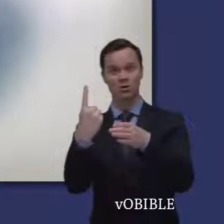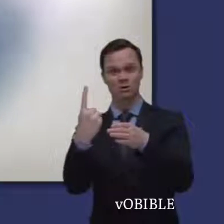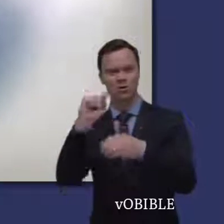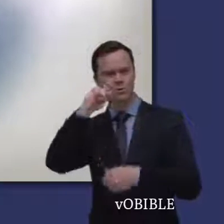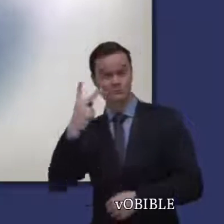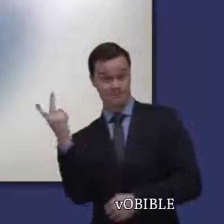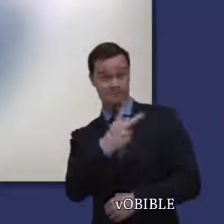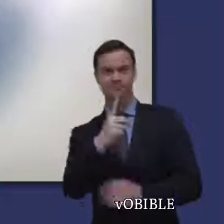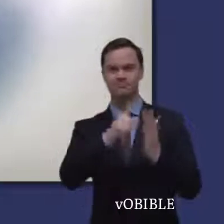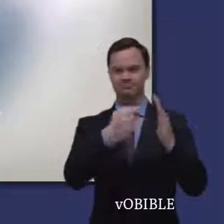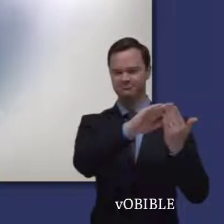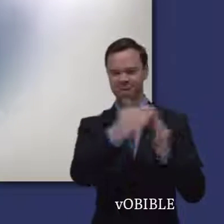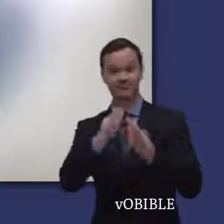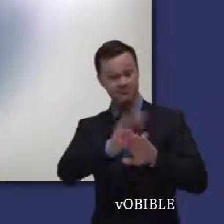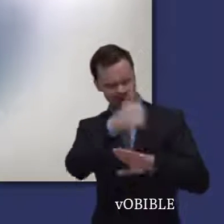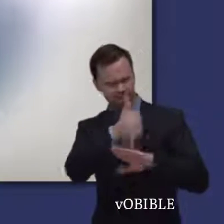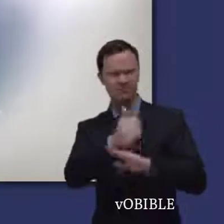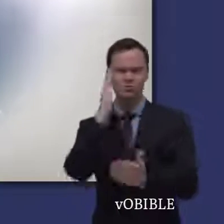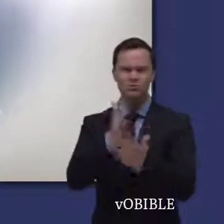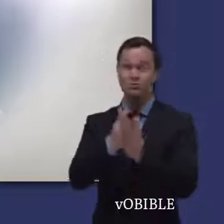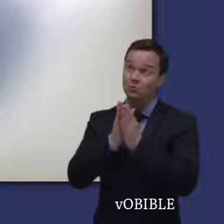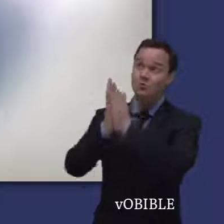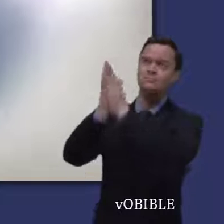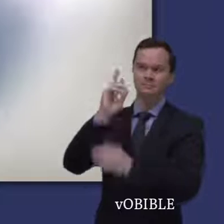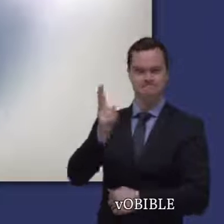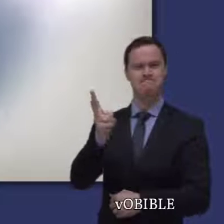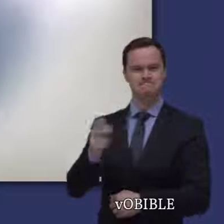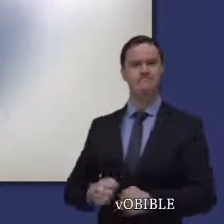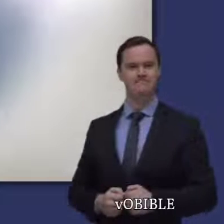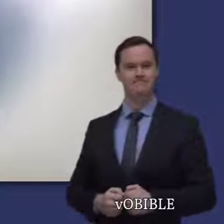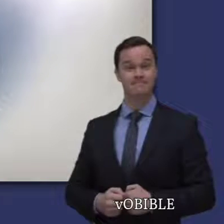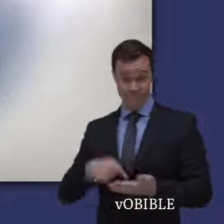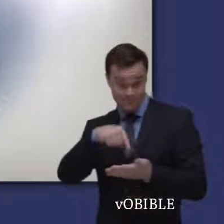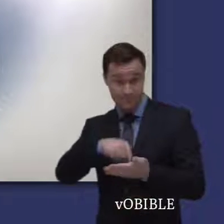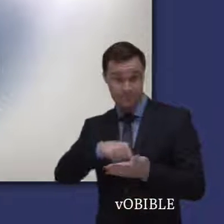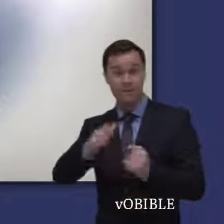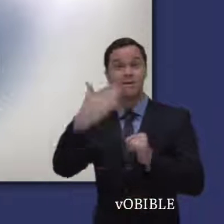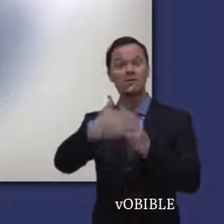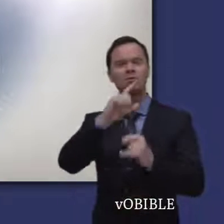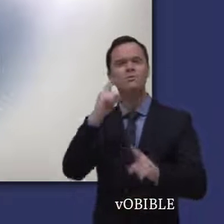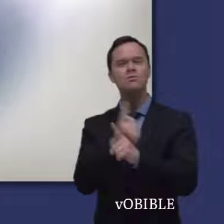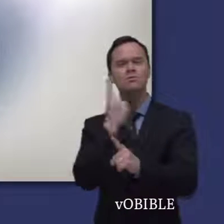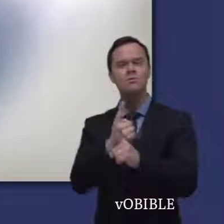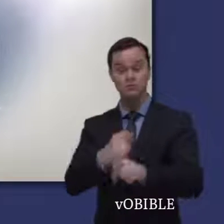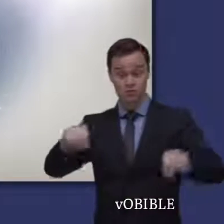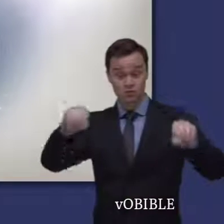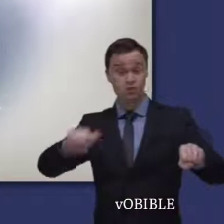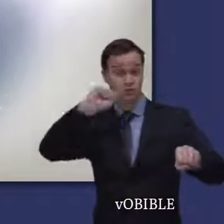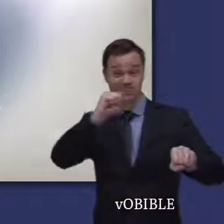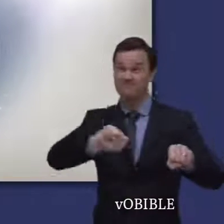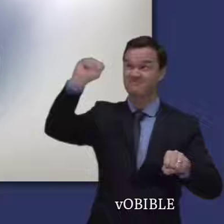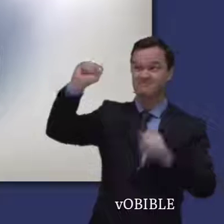The book concludes with the statement, "The kingship will become Jehovah's," indicating that Jehovah's kingship will